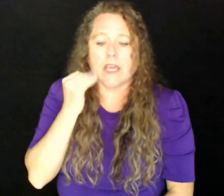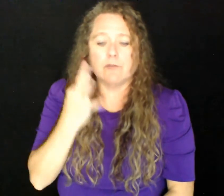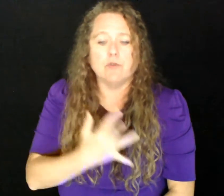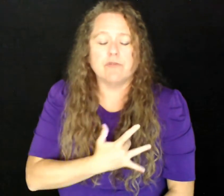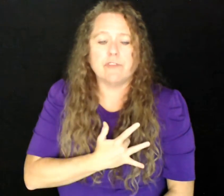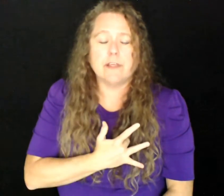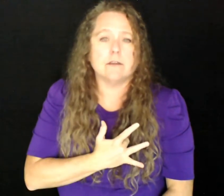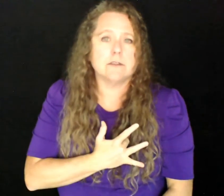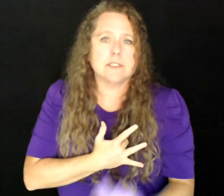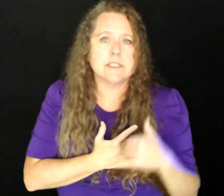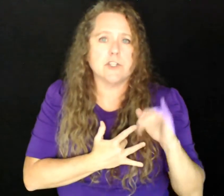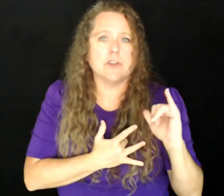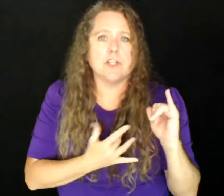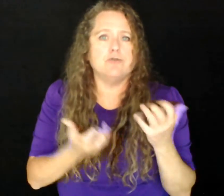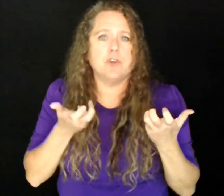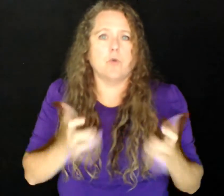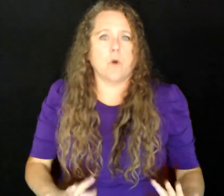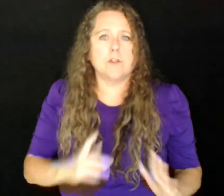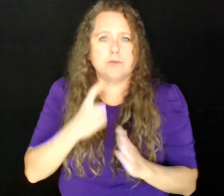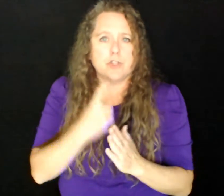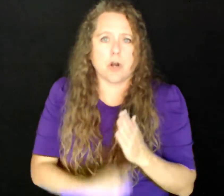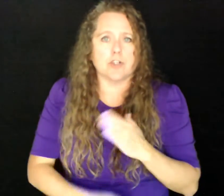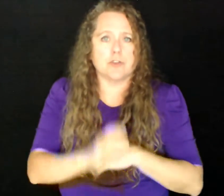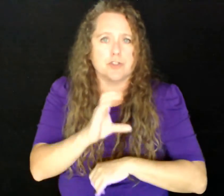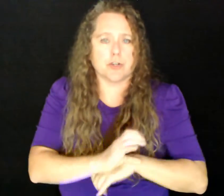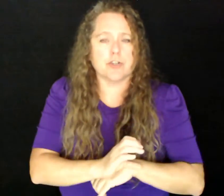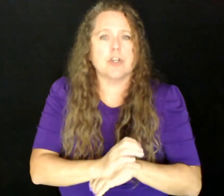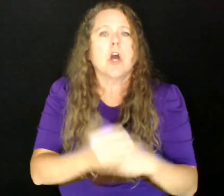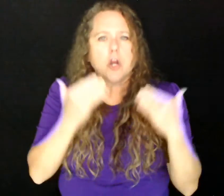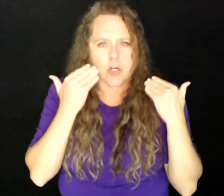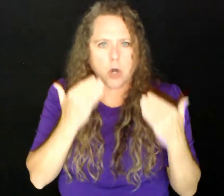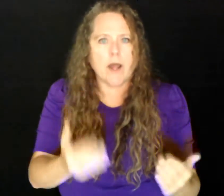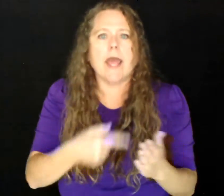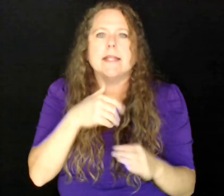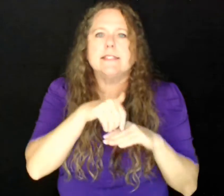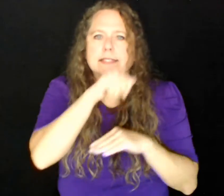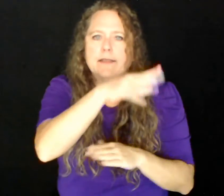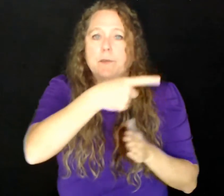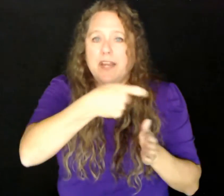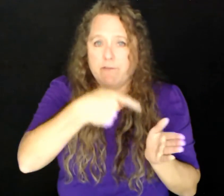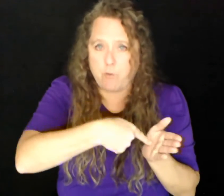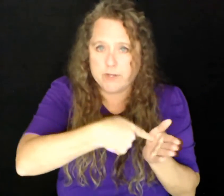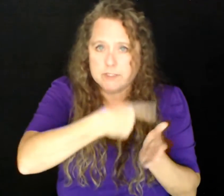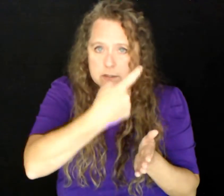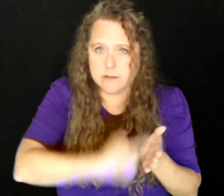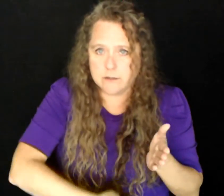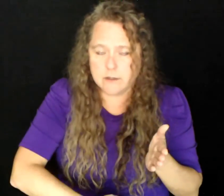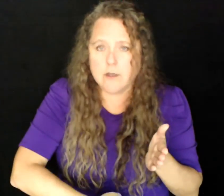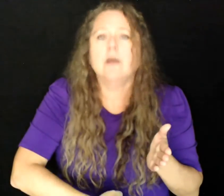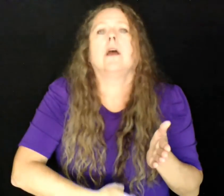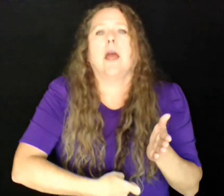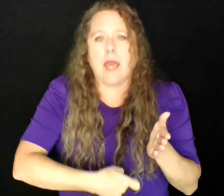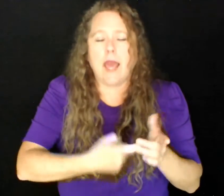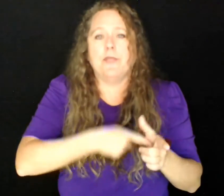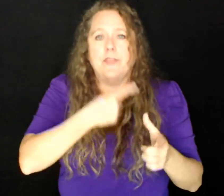If you feel still that you don't want to charge the church, go ahead, send them an invoice, and